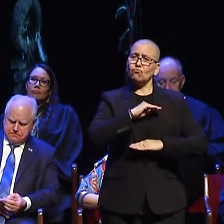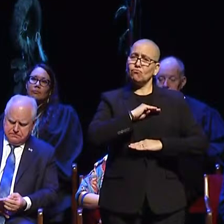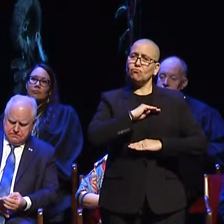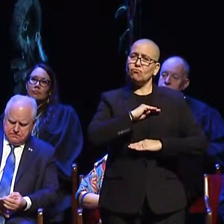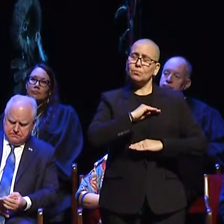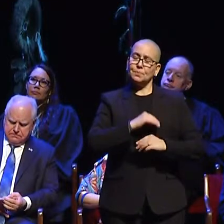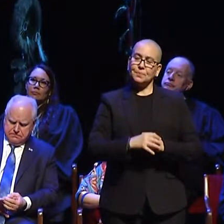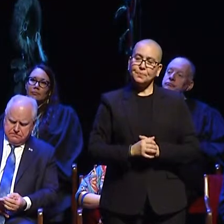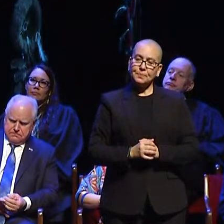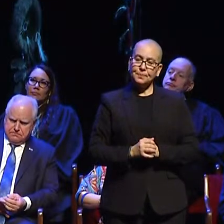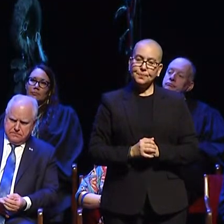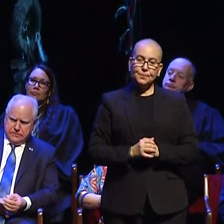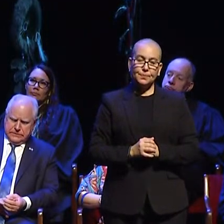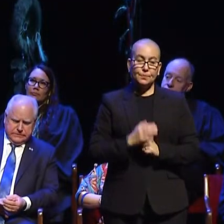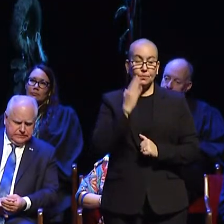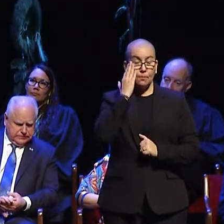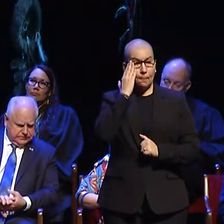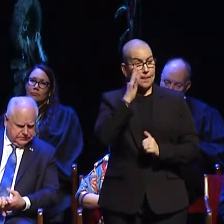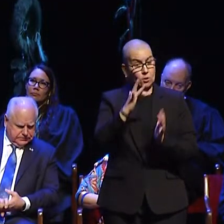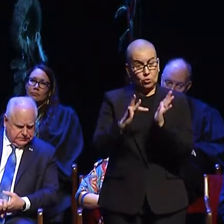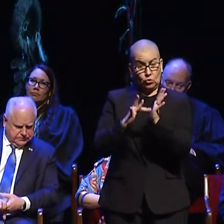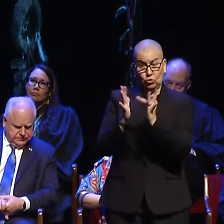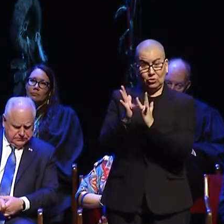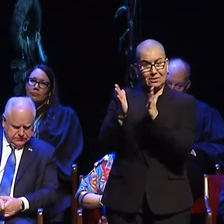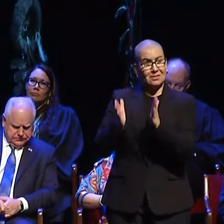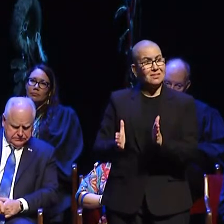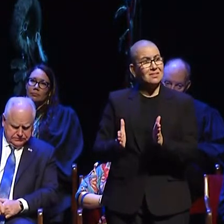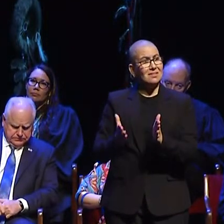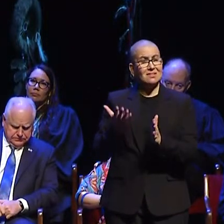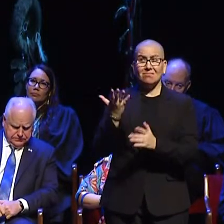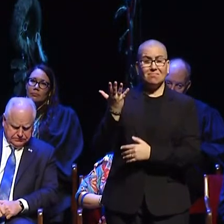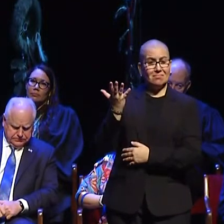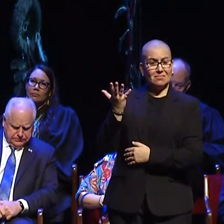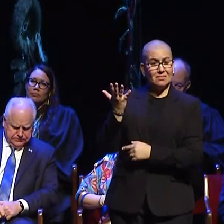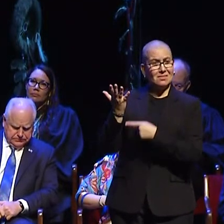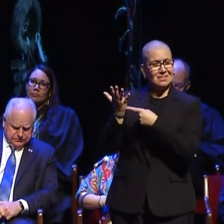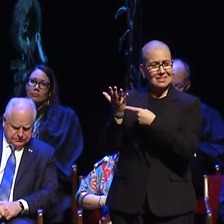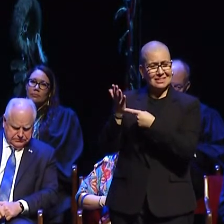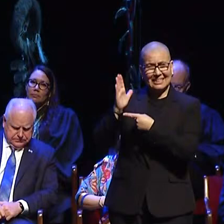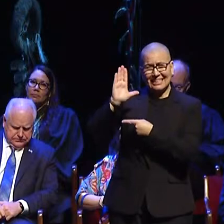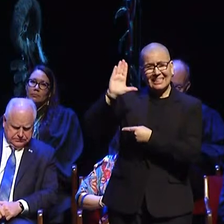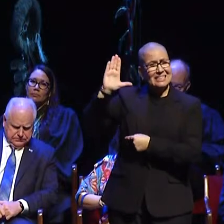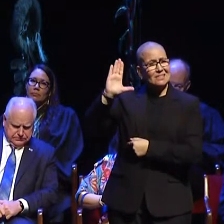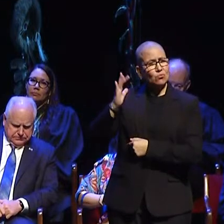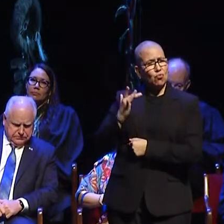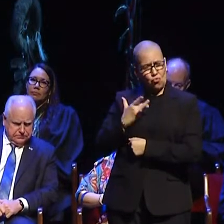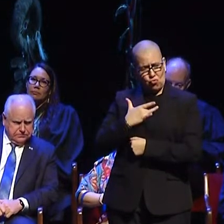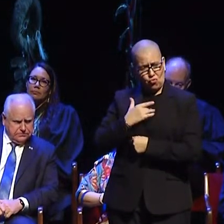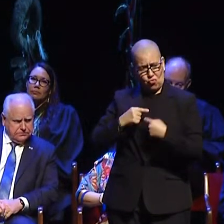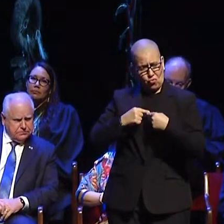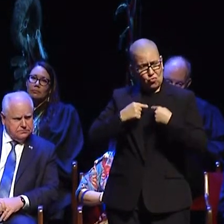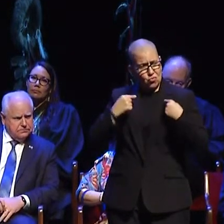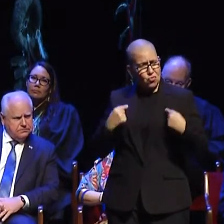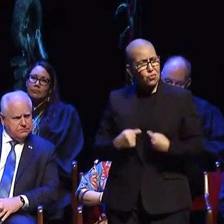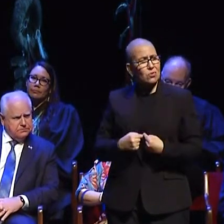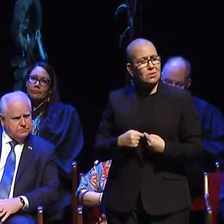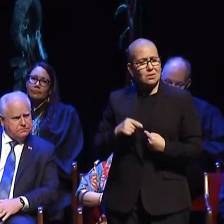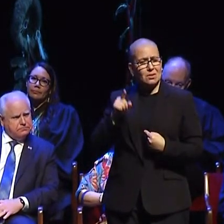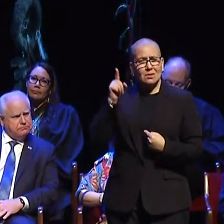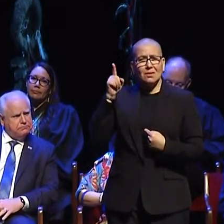Jesus' spacious and all-embracing heart, his tender and loving heart,